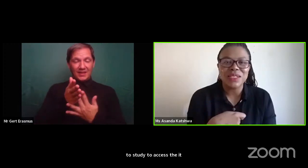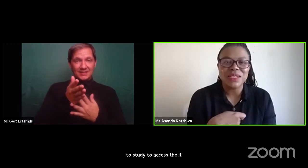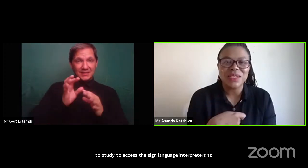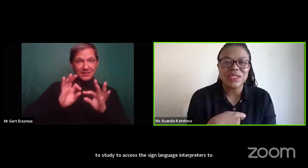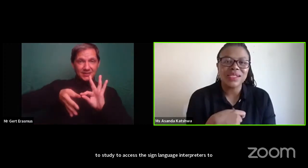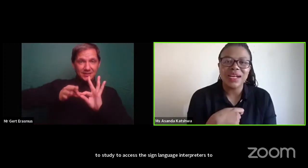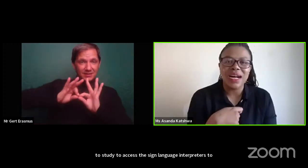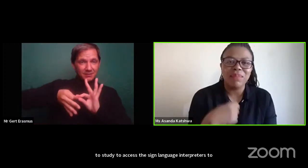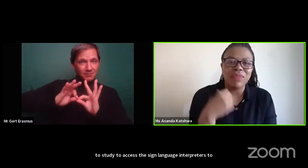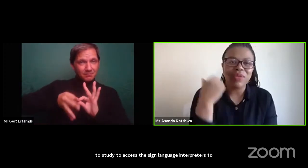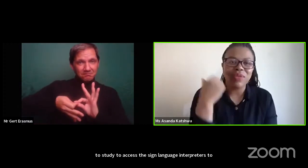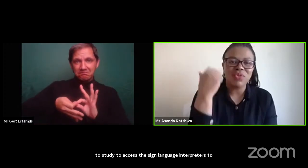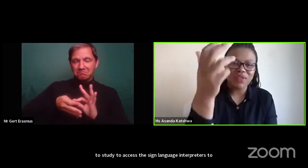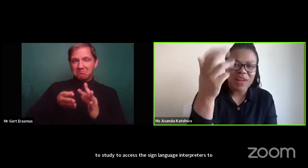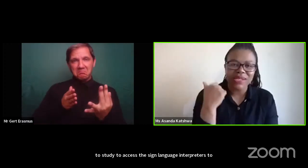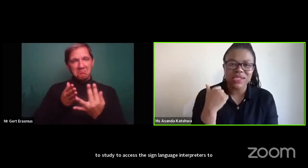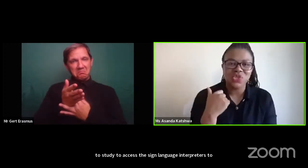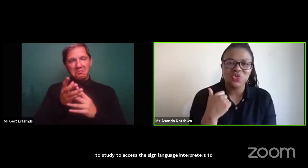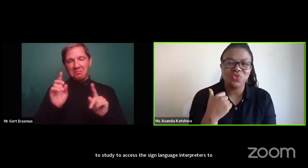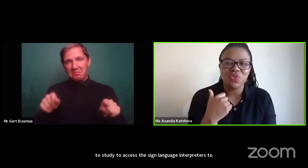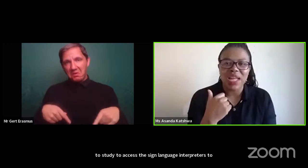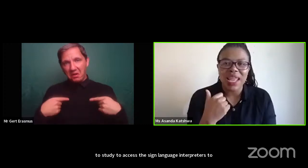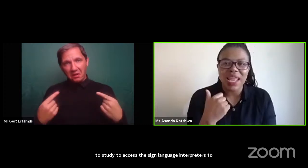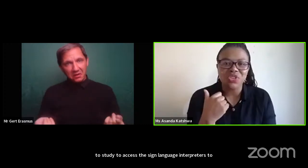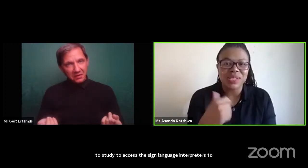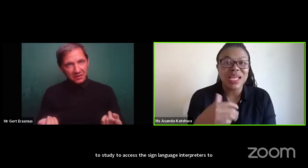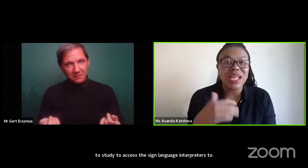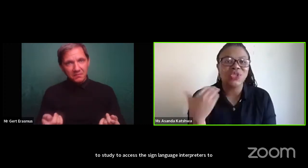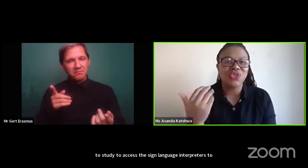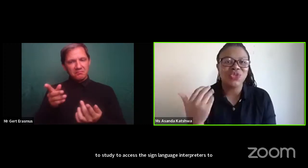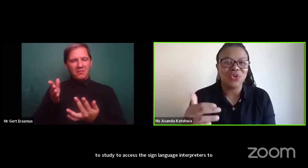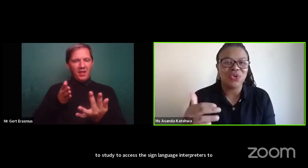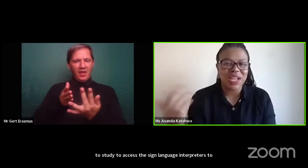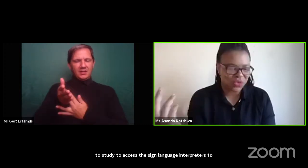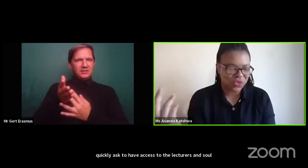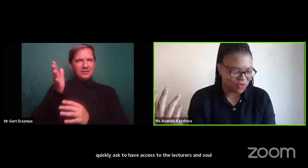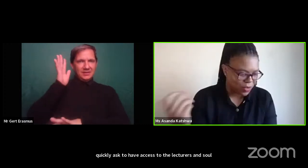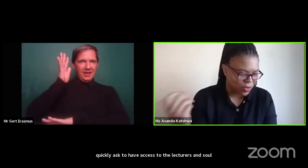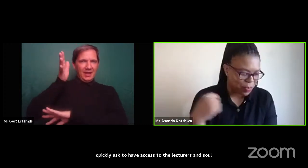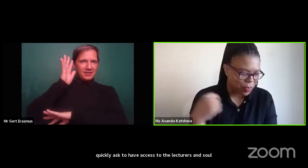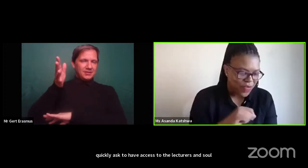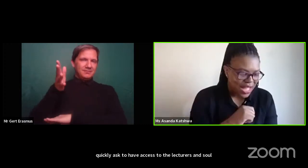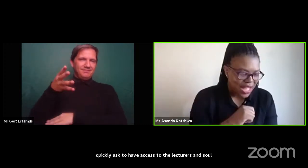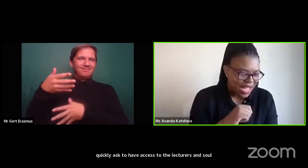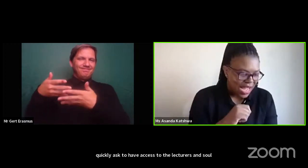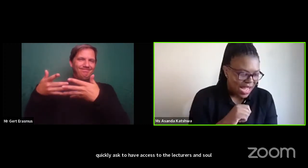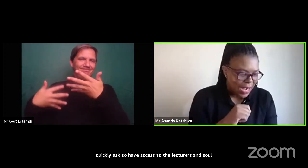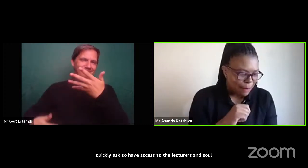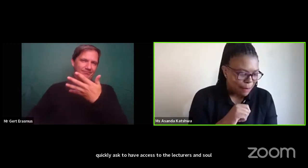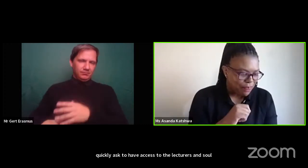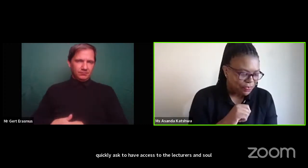to quickly ask, to have access to their lecturers, and so on and so forth.